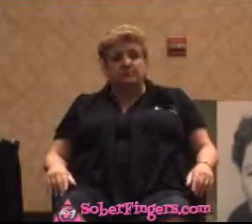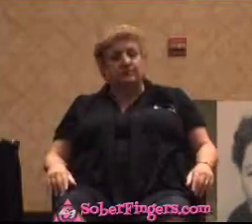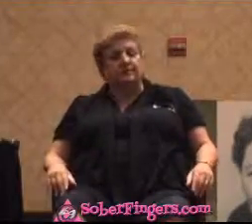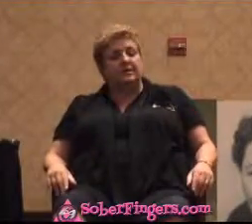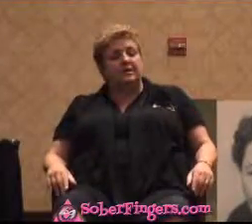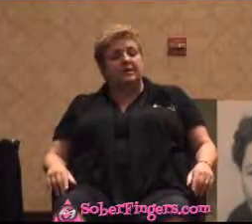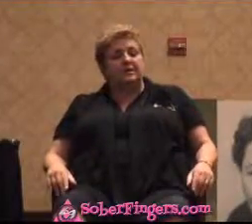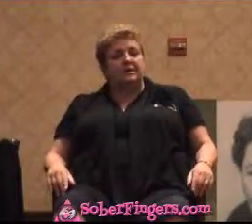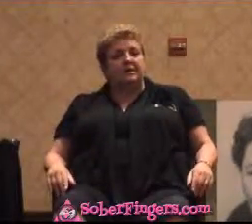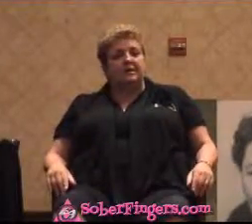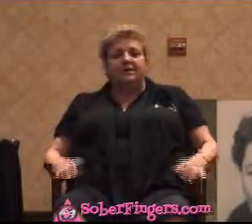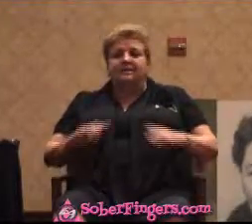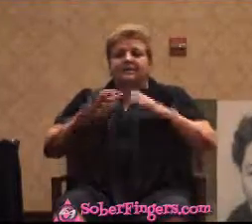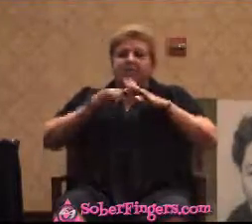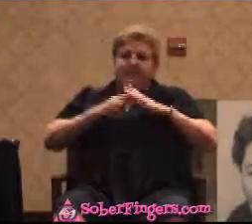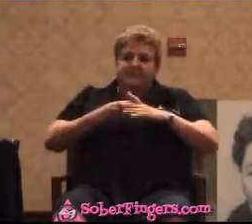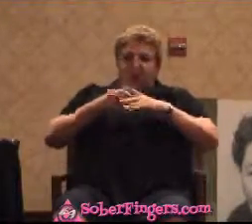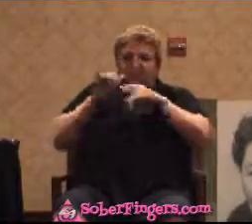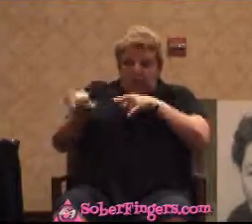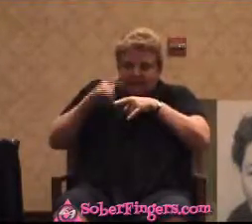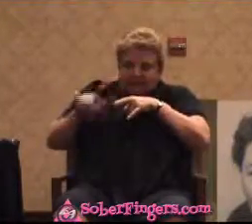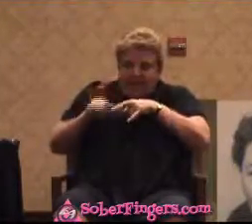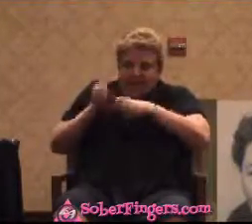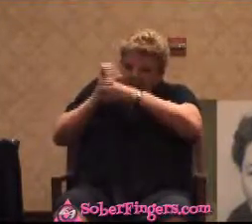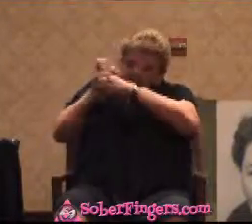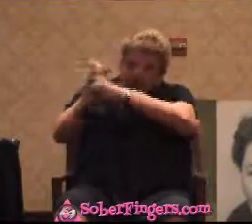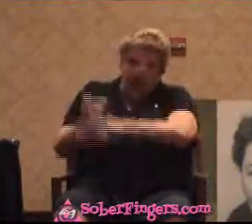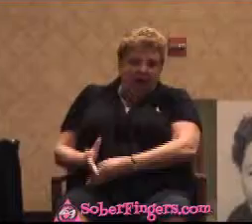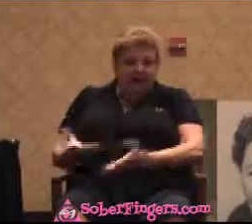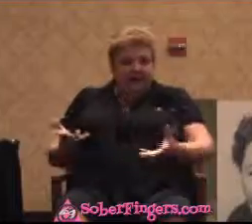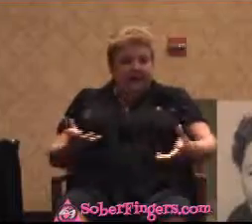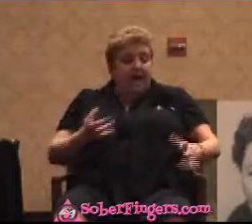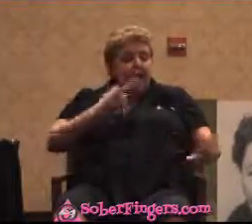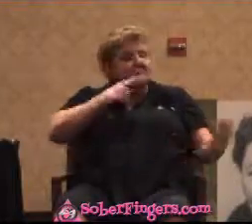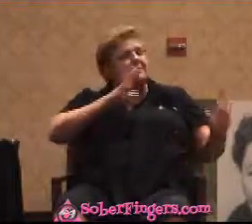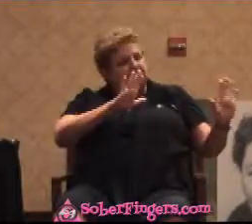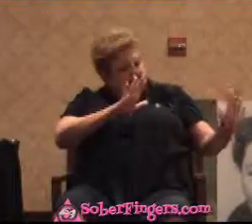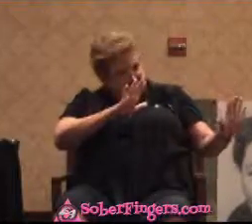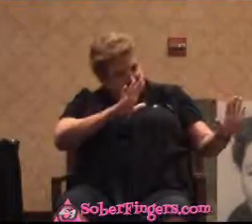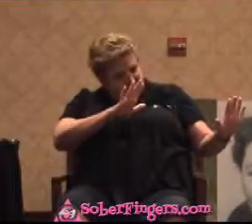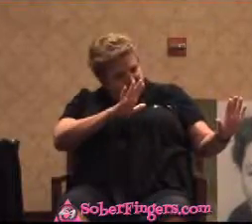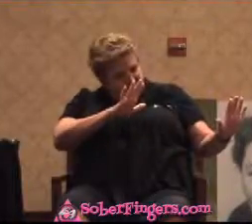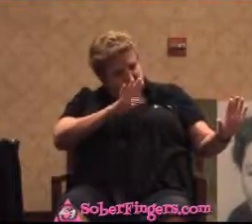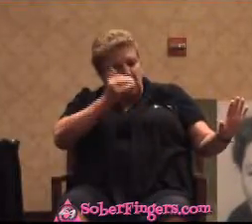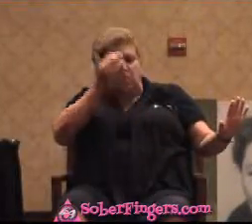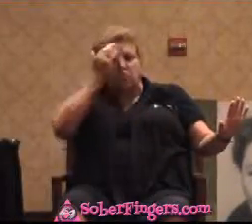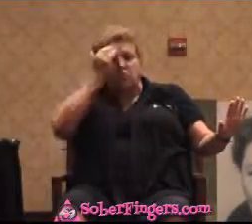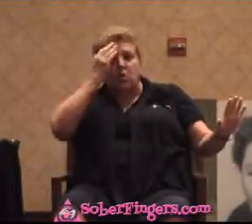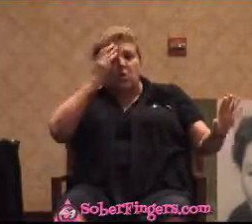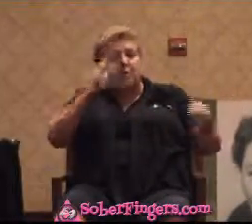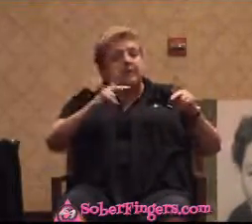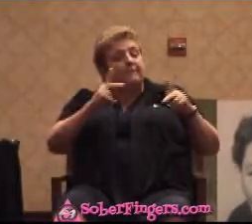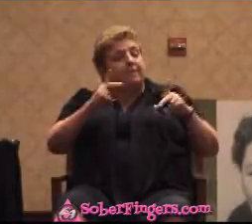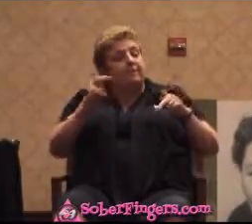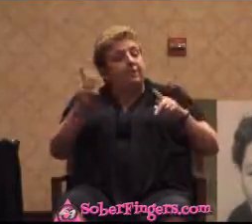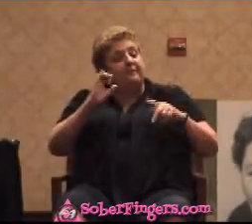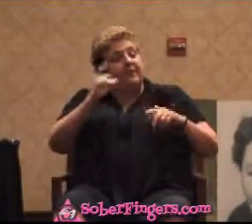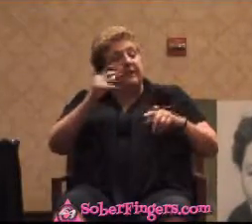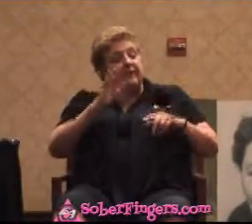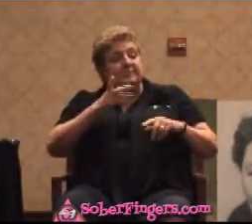So he started cussing me out on the bus. I told him, I said, you know, the people at the AA Club told me you would probably react like this